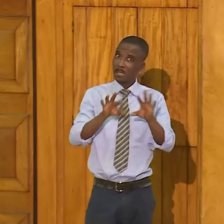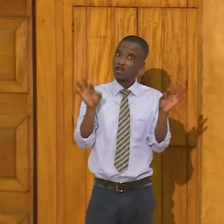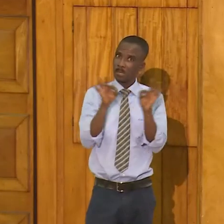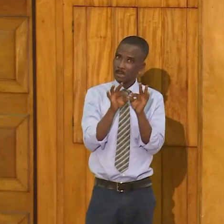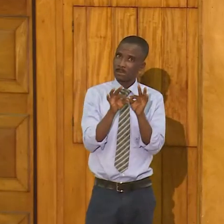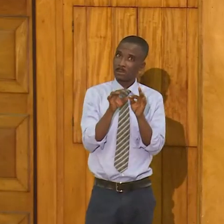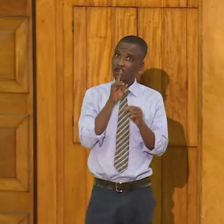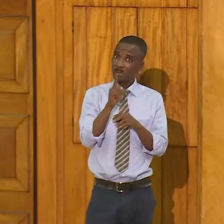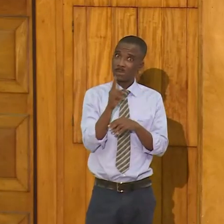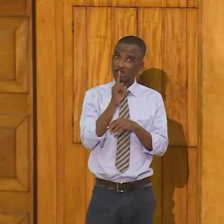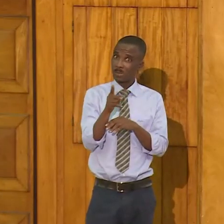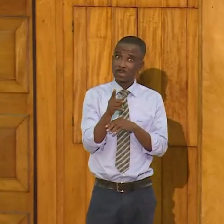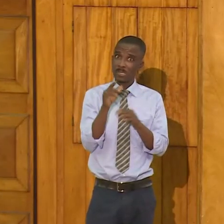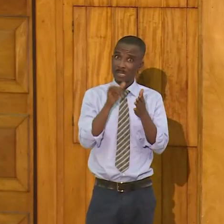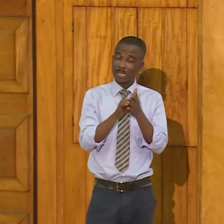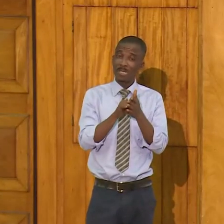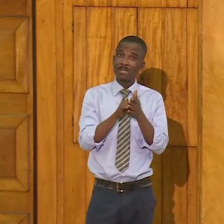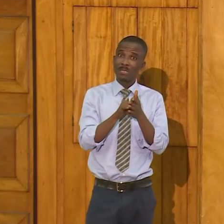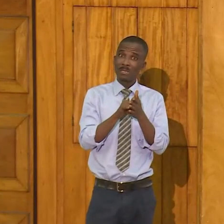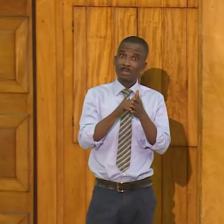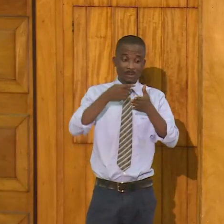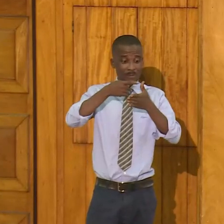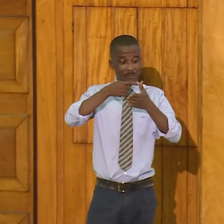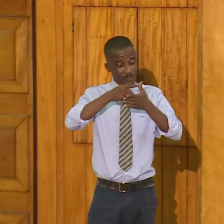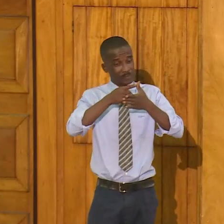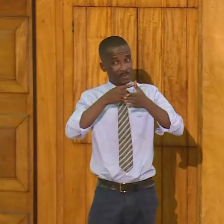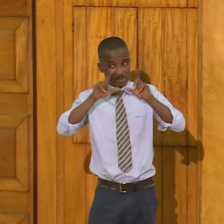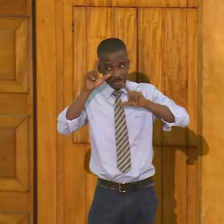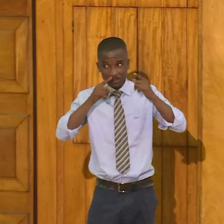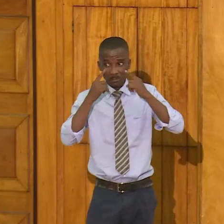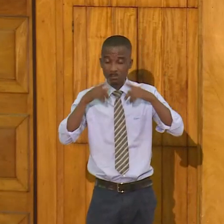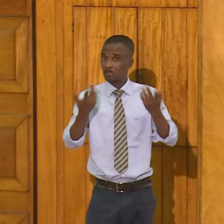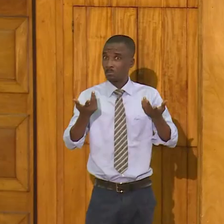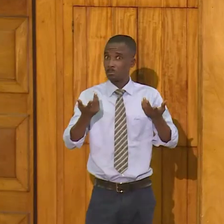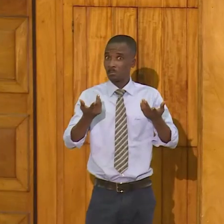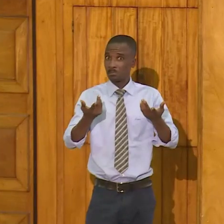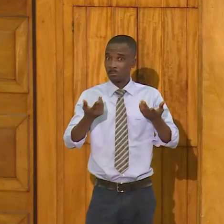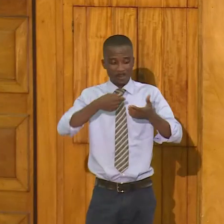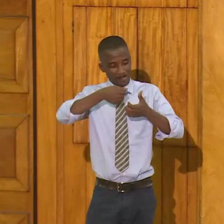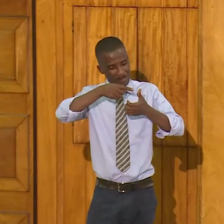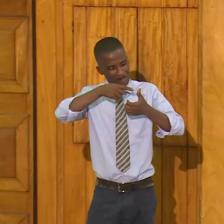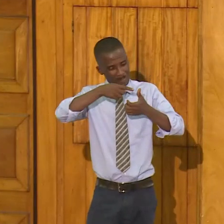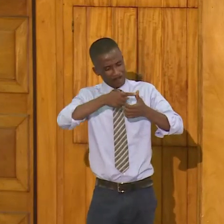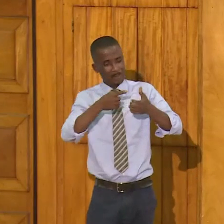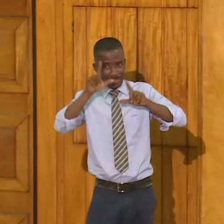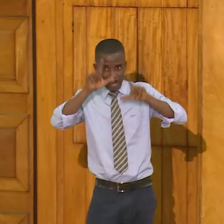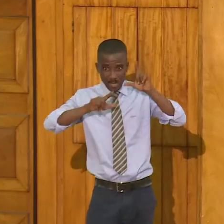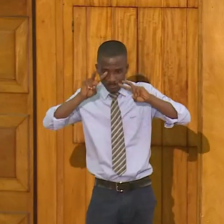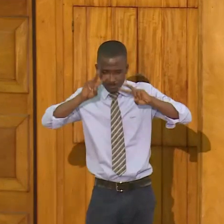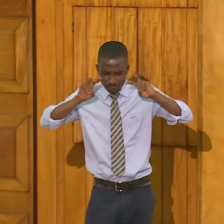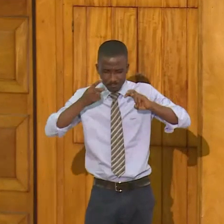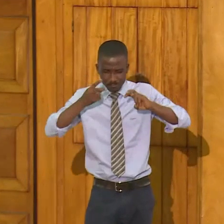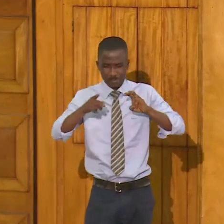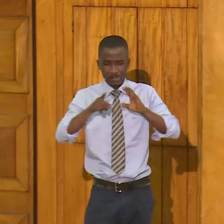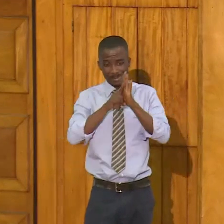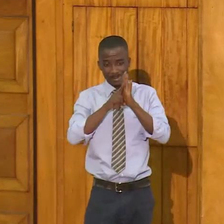management. Without viral load testing, we are not able to know if someone is doing well in terms of treatment,